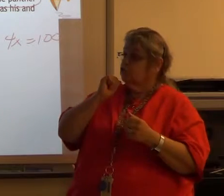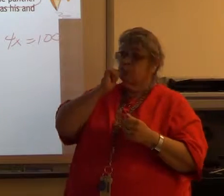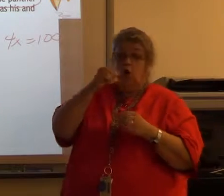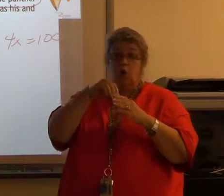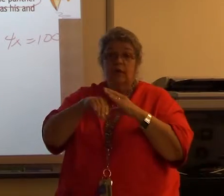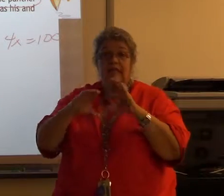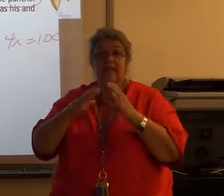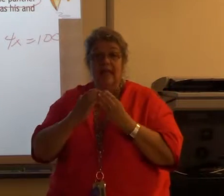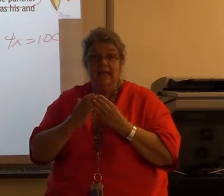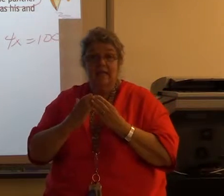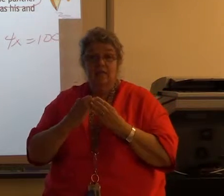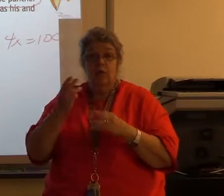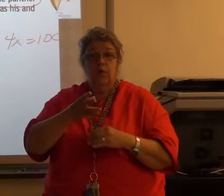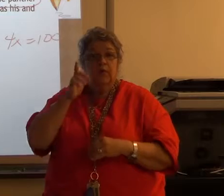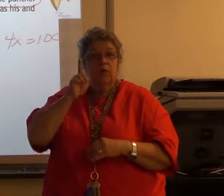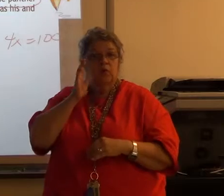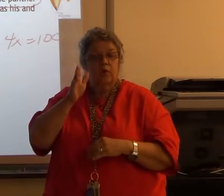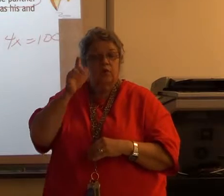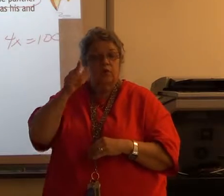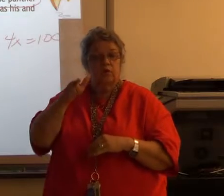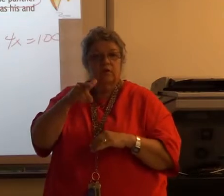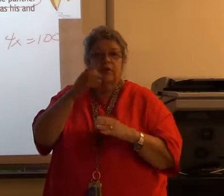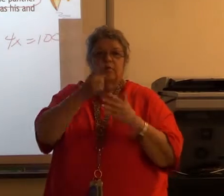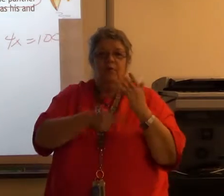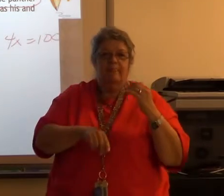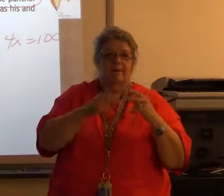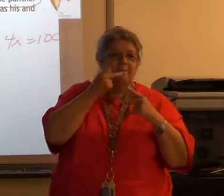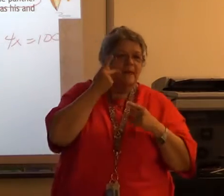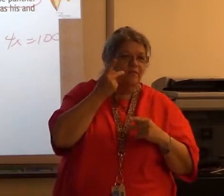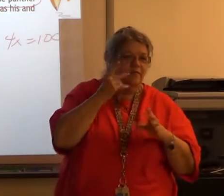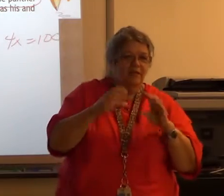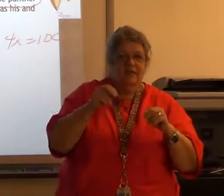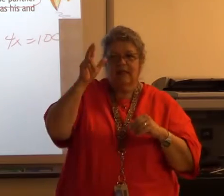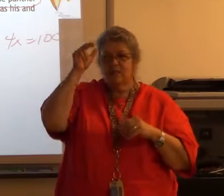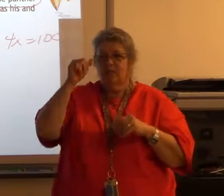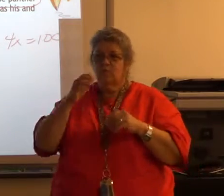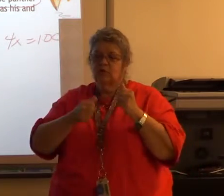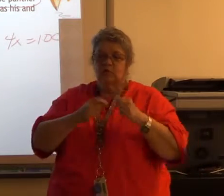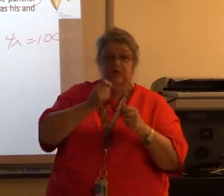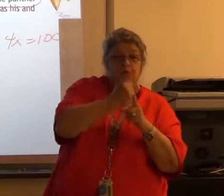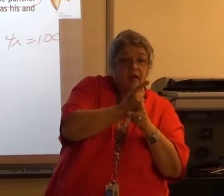class we'll look at what the Panther did, what the Bronco did, which one was right and which one was wrong.